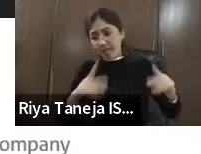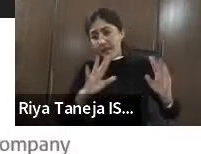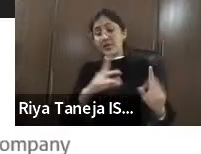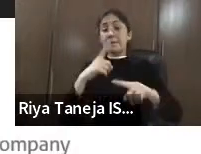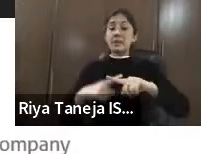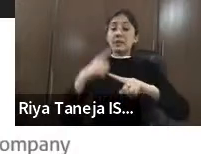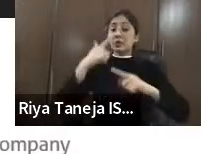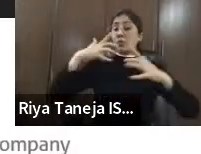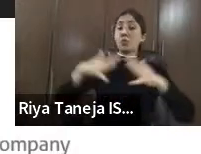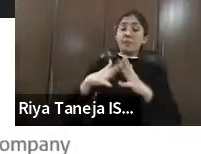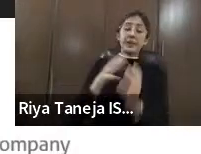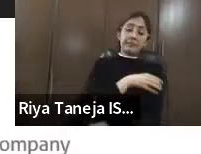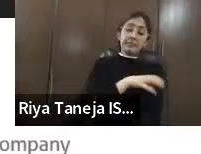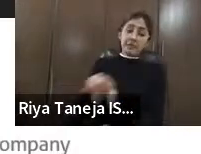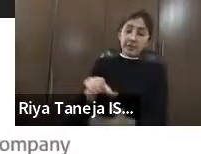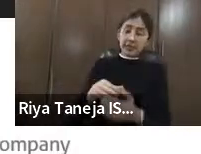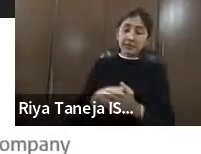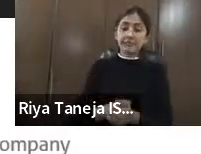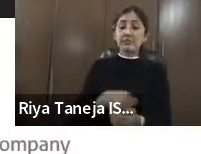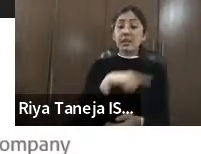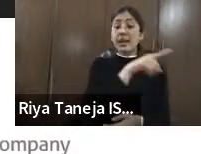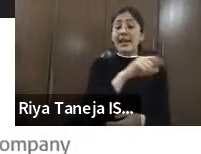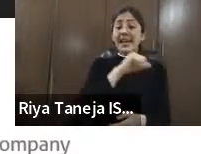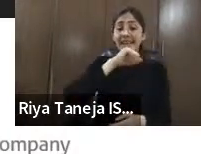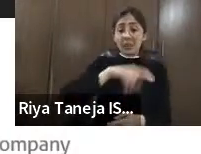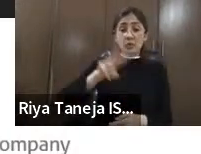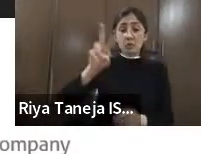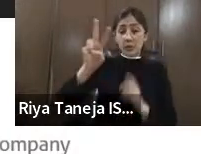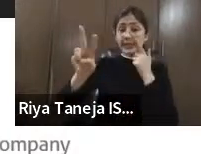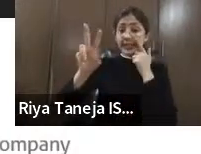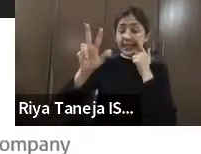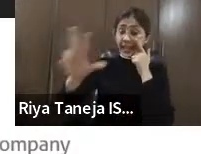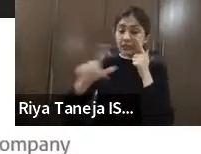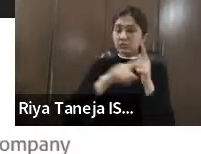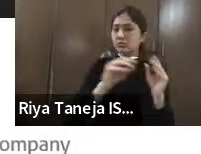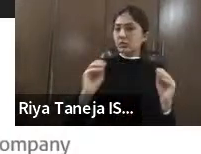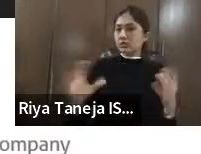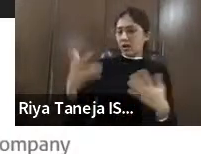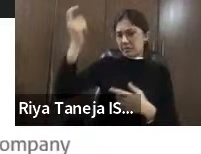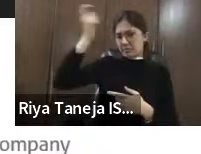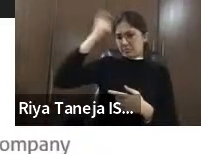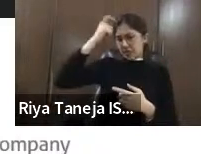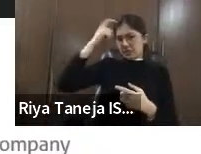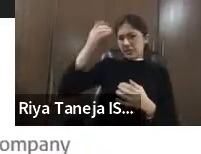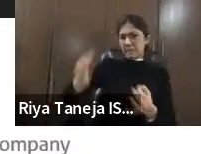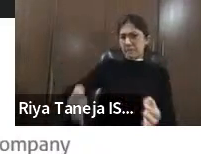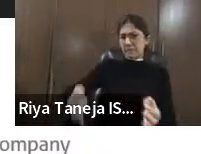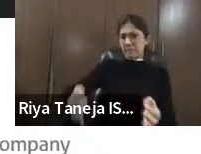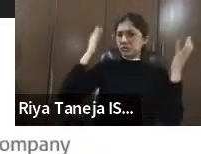at the age of 28, she started Mastermind Advertising Services,